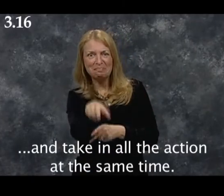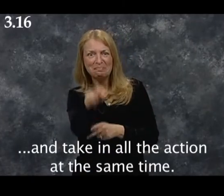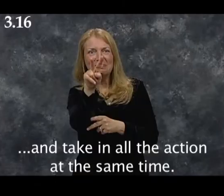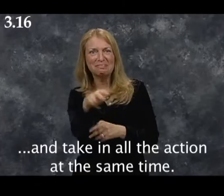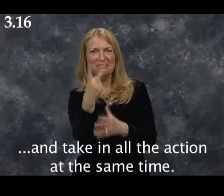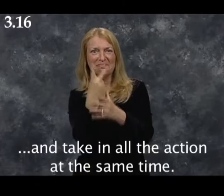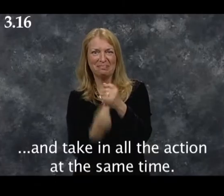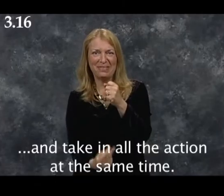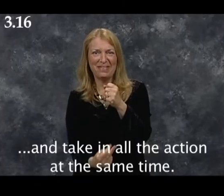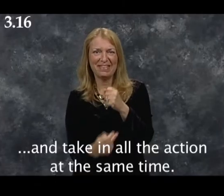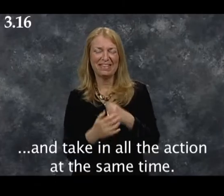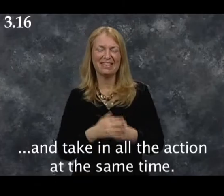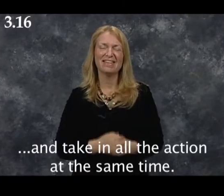at the same time.